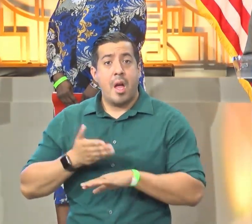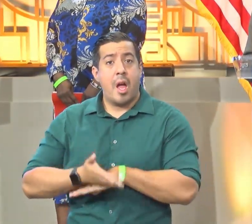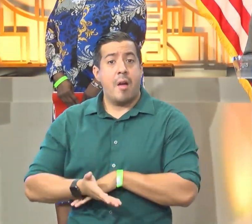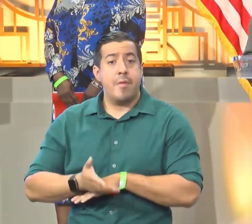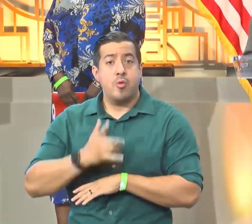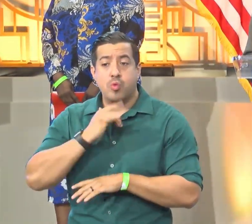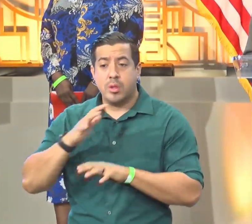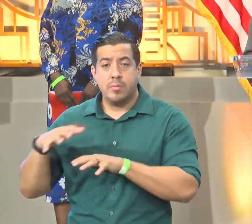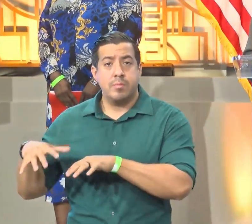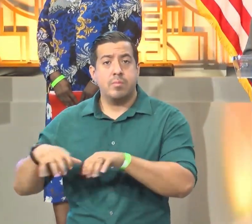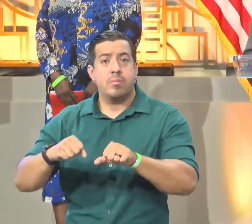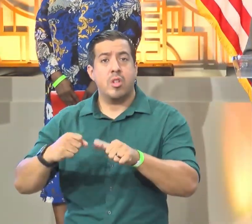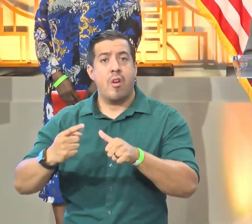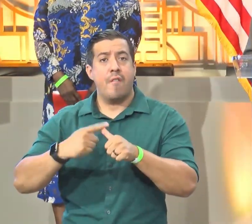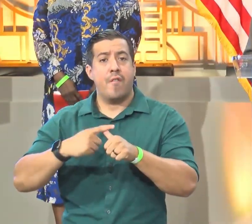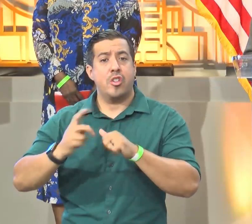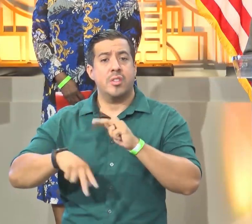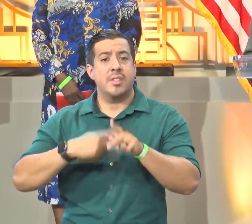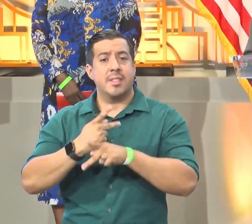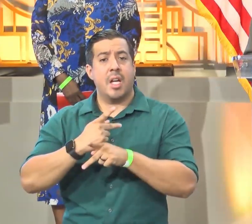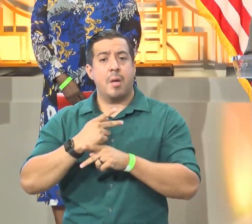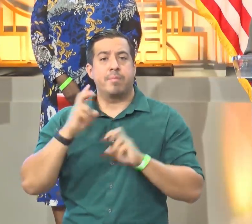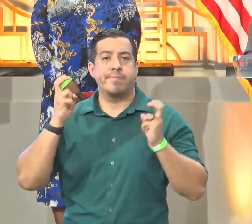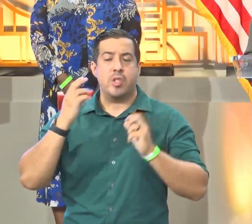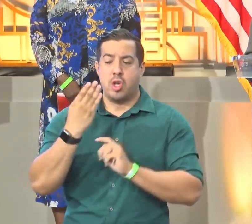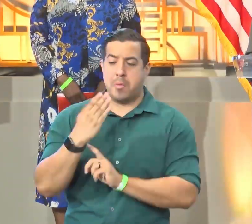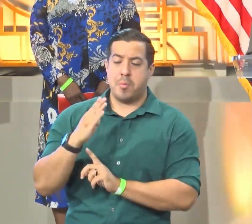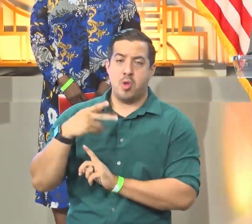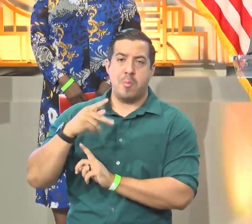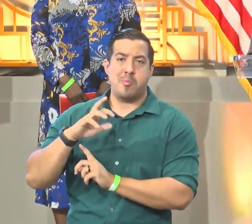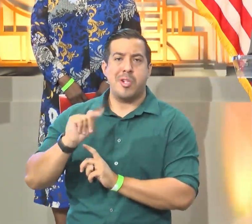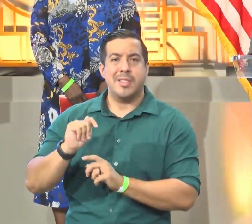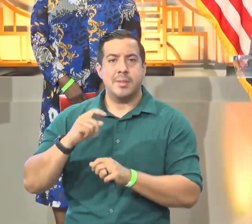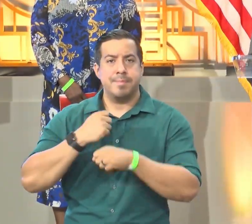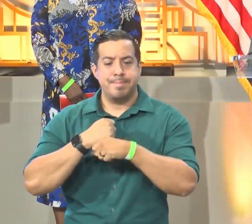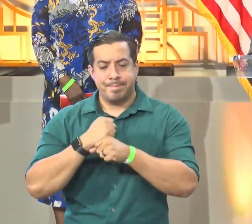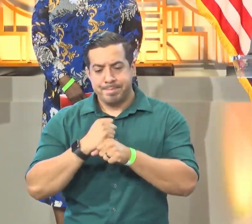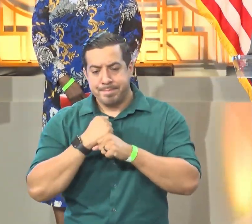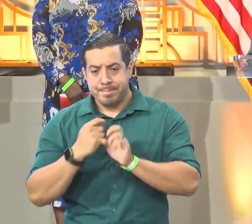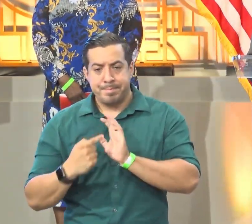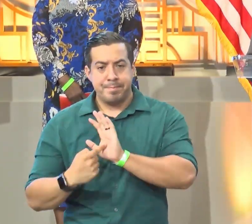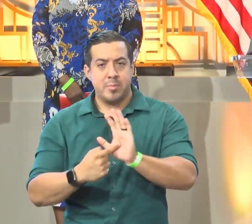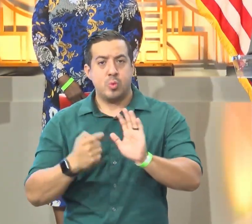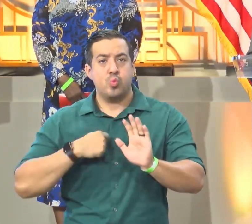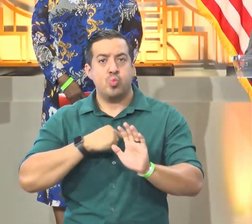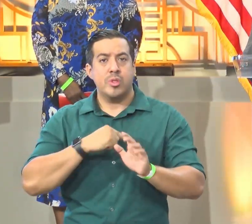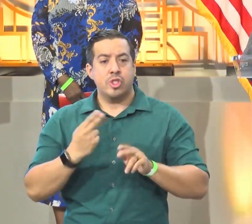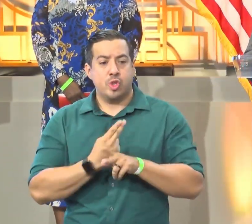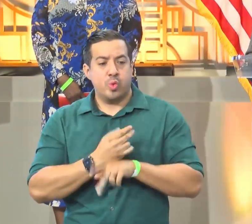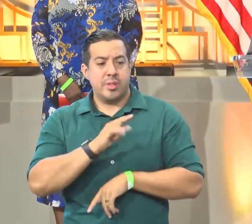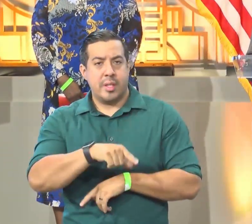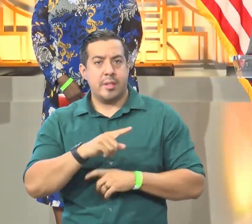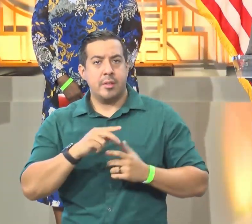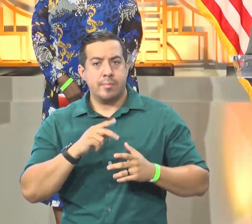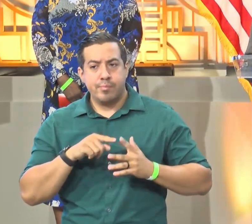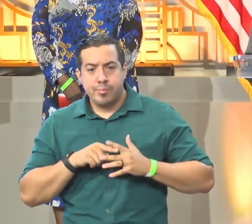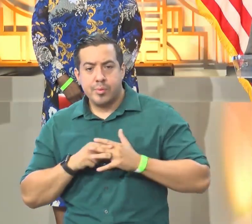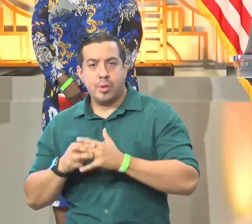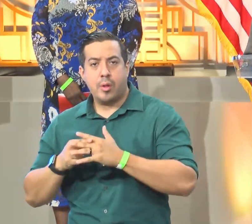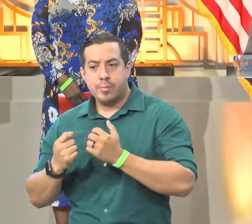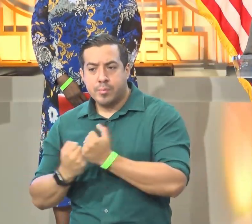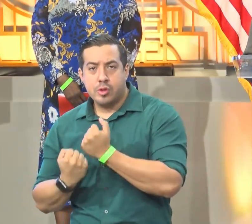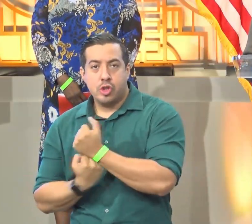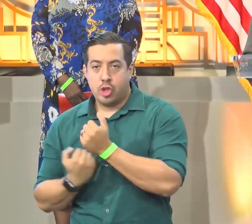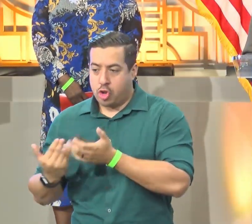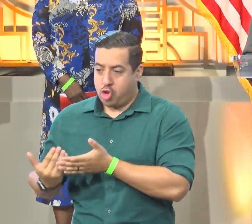adoption of the first blueprint in 2014. We used it as a jumping board to build this new